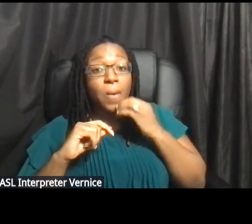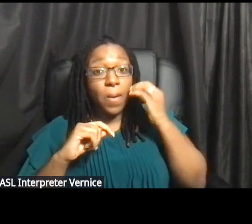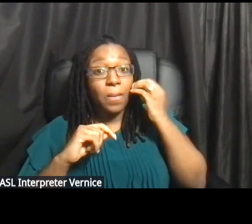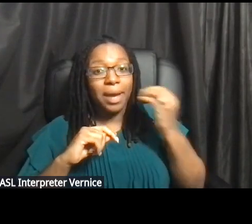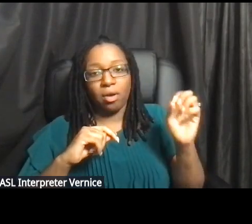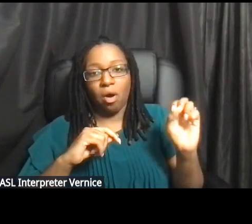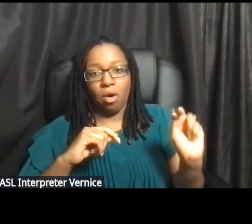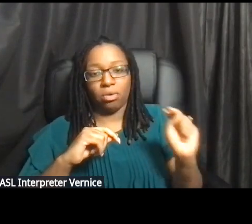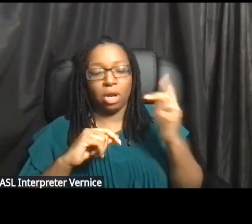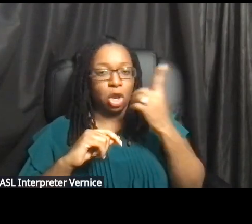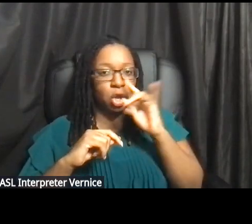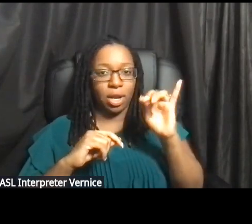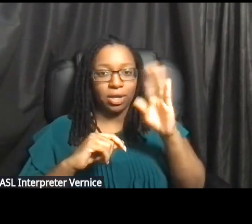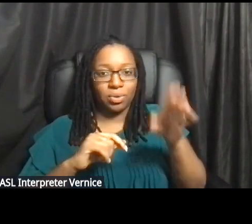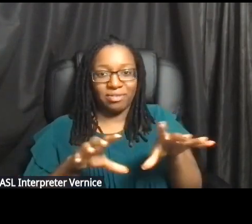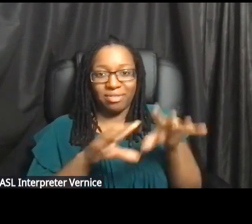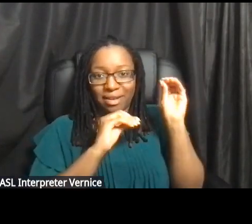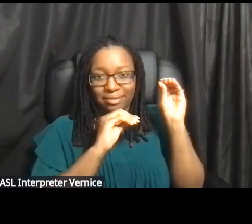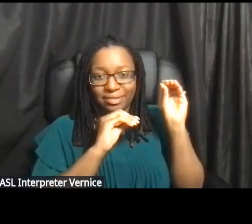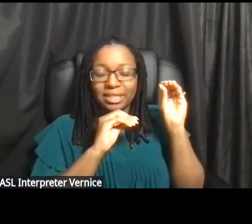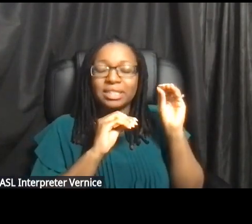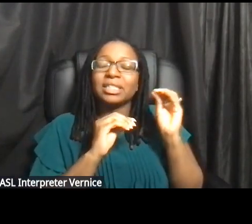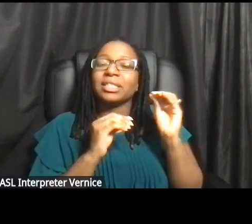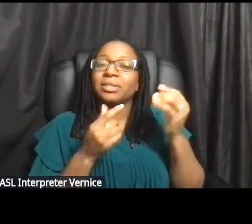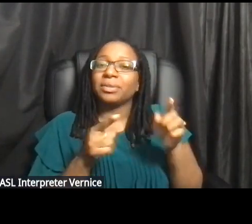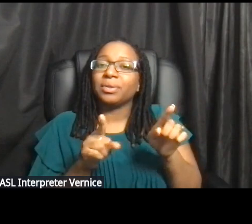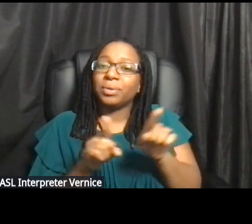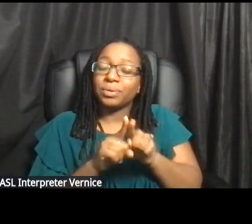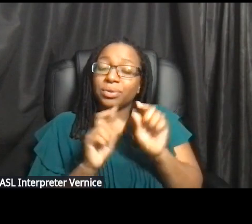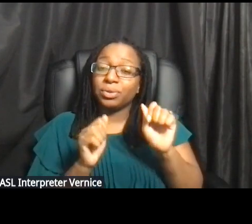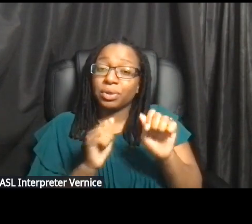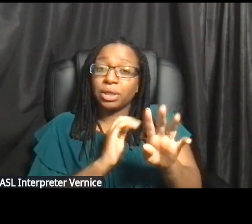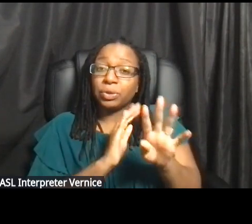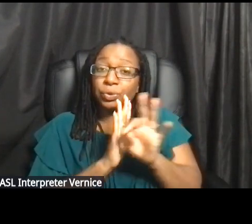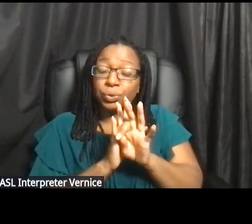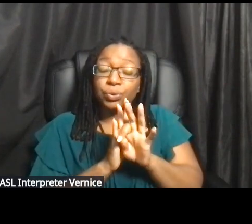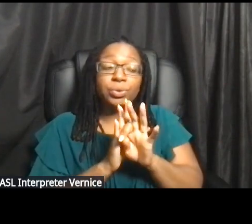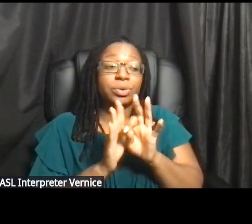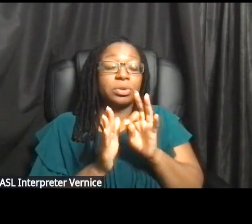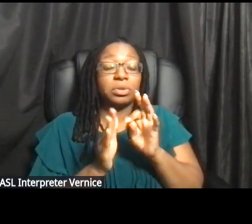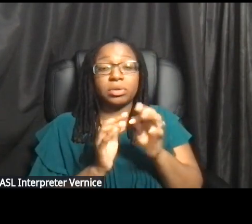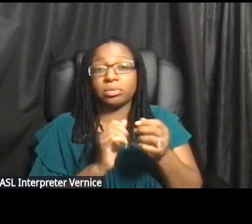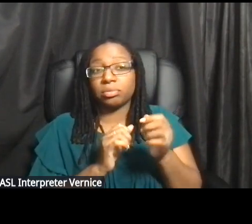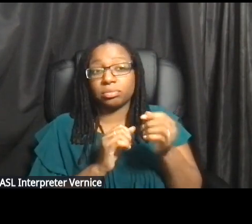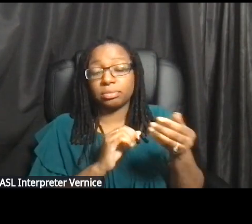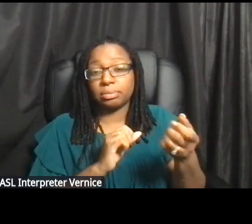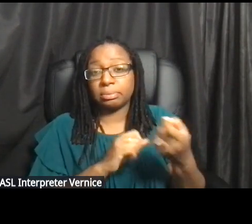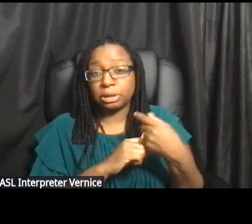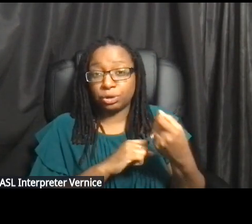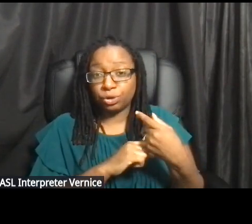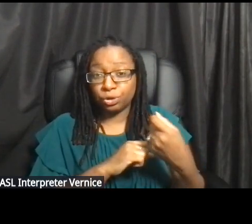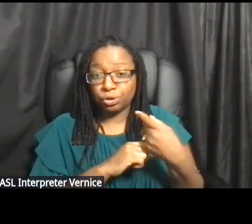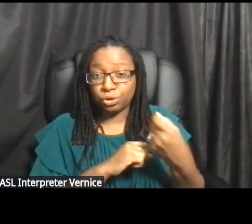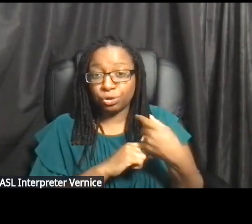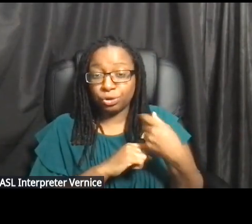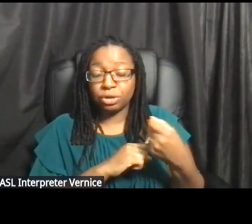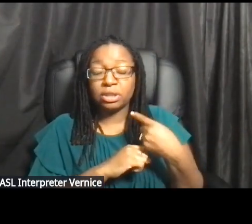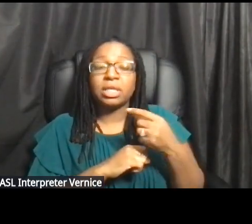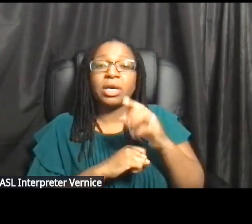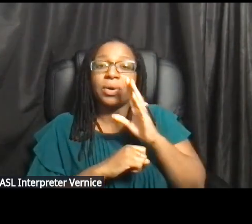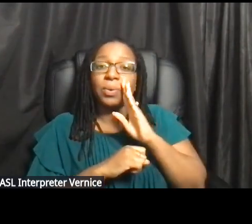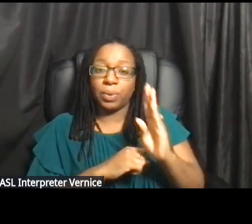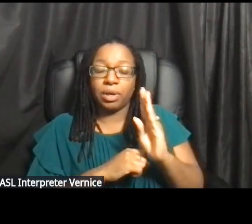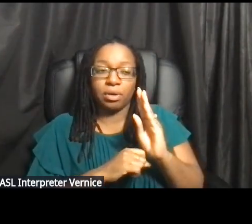notification settings, another thing, you can choose whether the notification, your like incoming messages, signal messages, for example, give you a